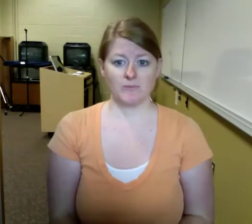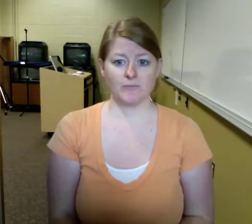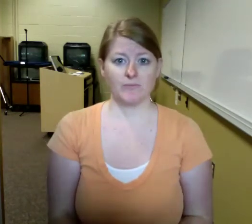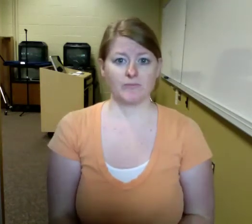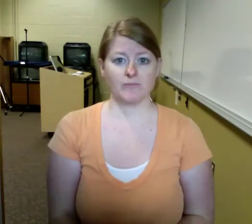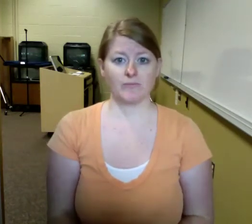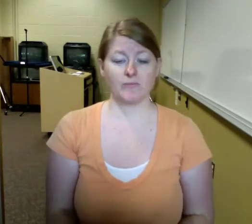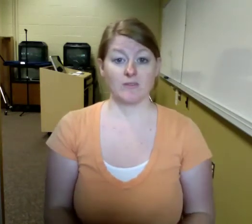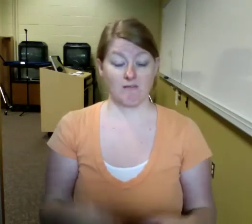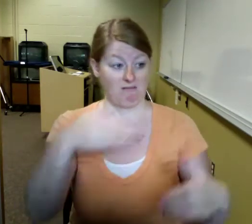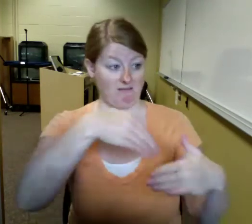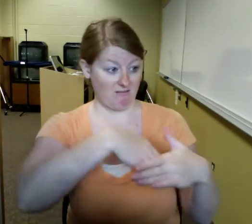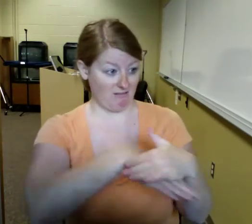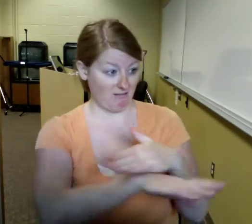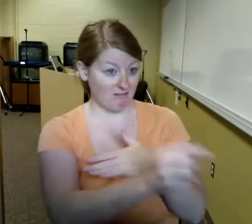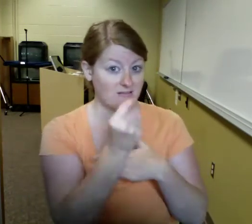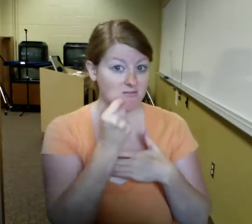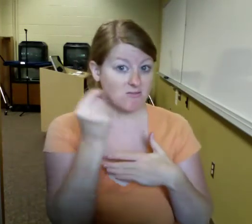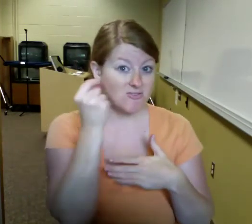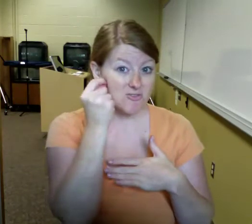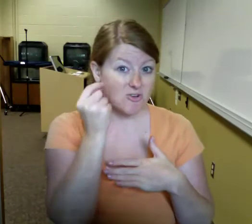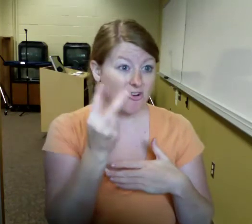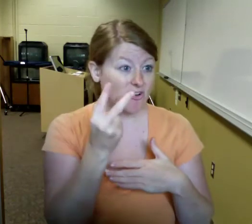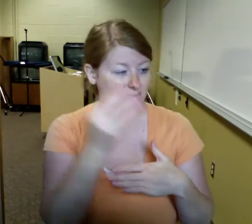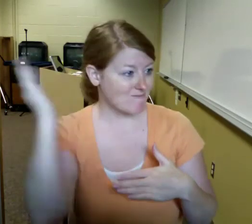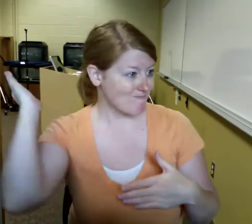Upon entering the store, he was hit on the back of the head.